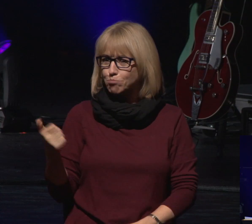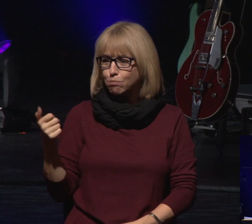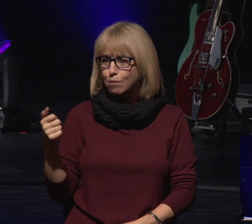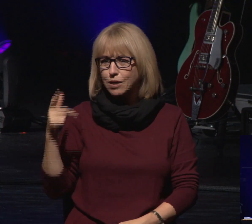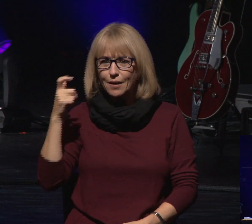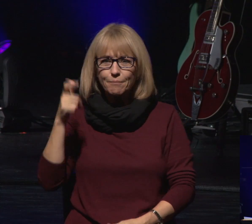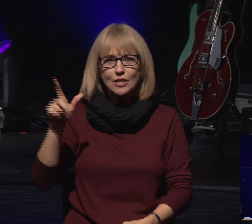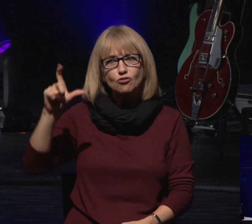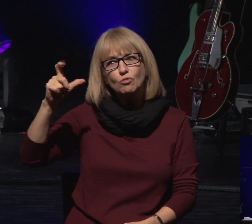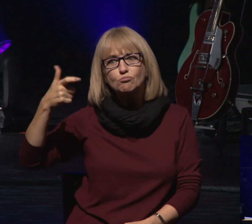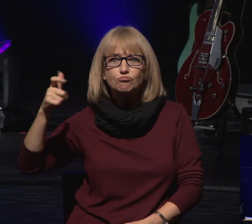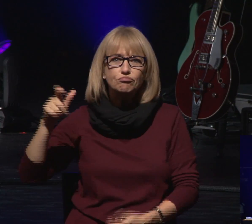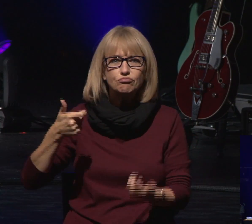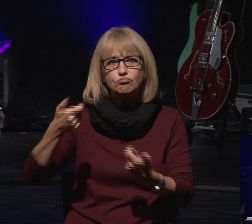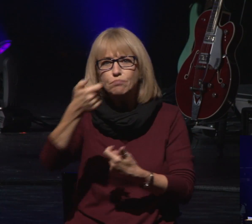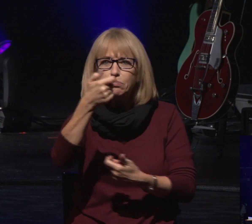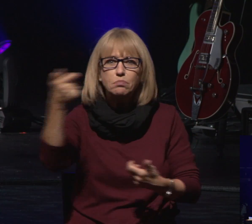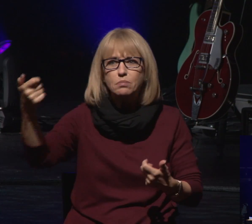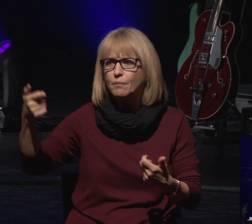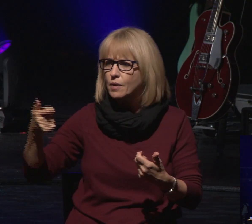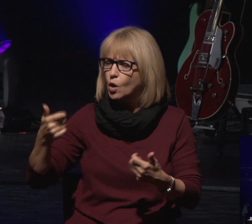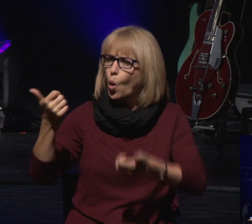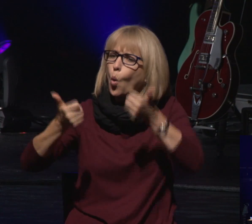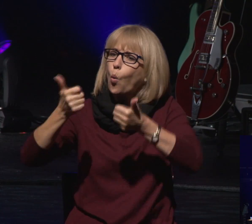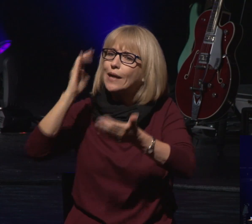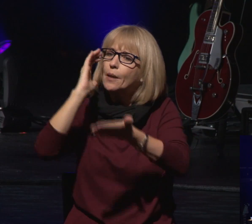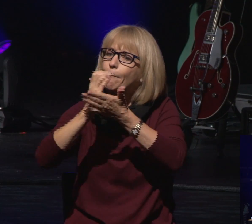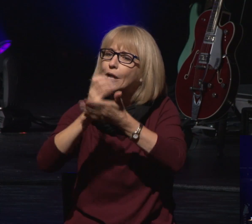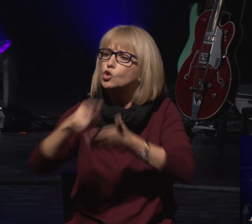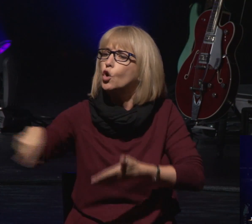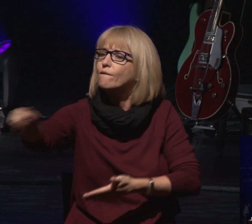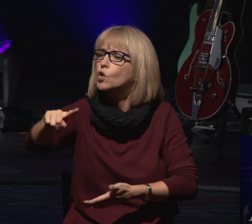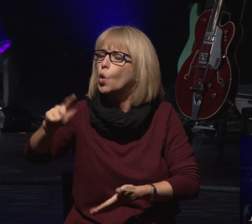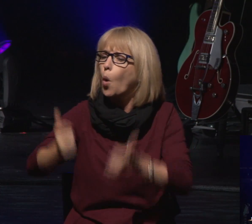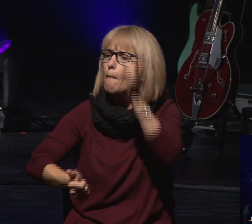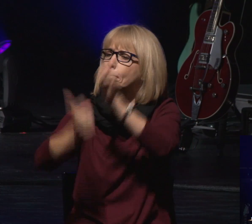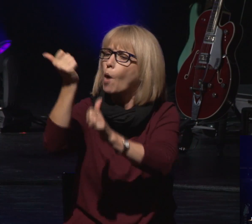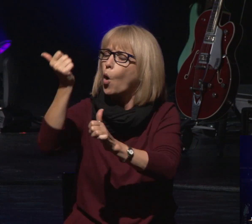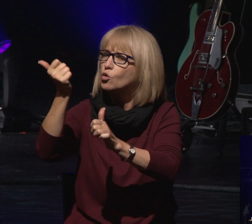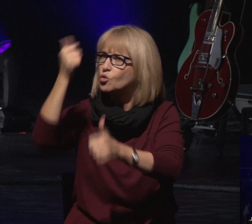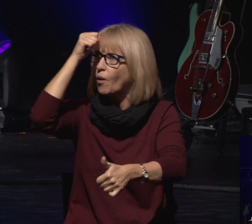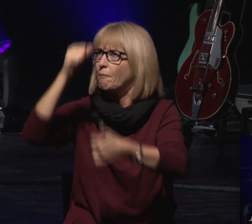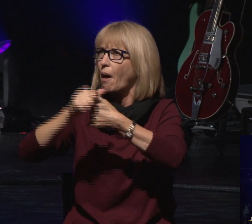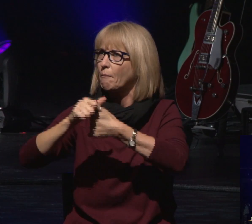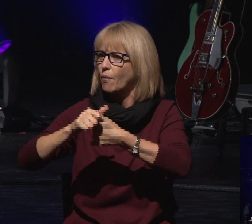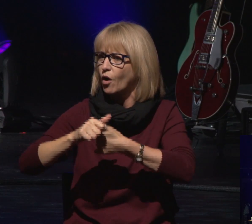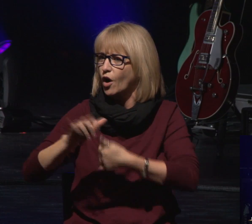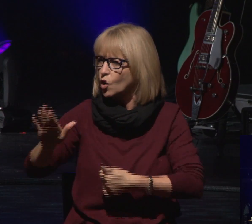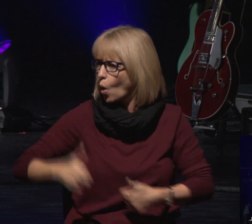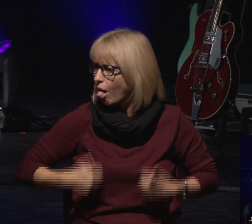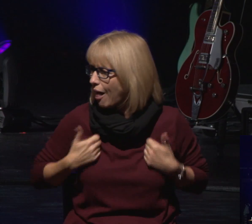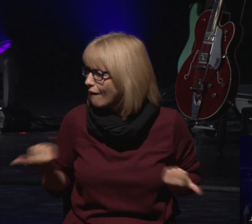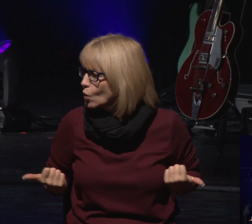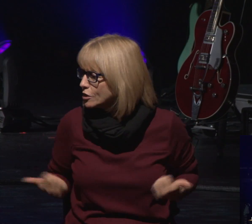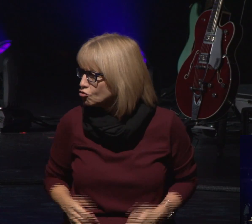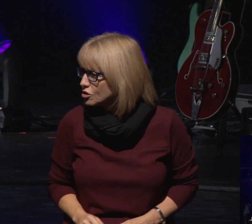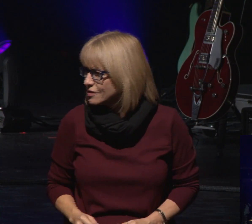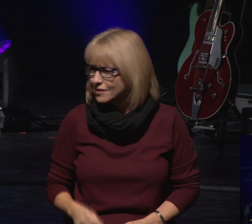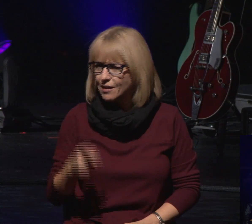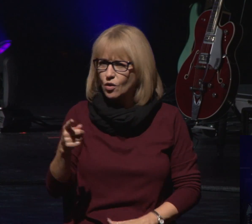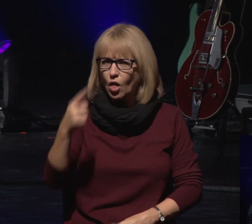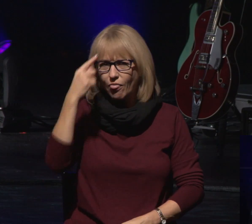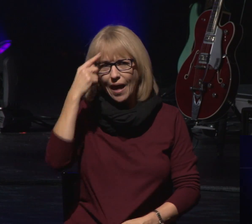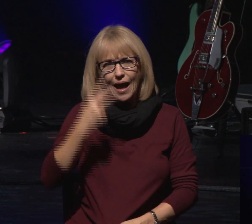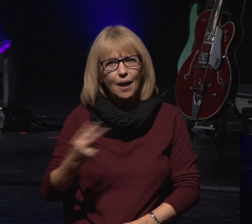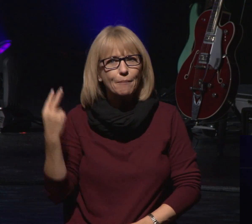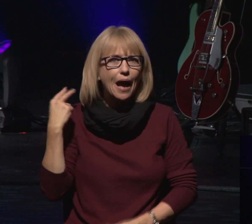what picture are people going to remember of you? And when they think about your life, what thing's going to come to mind? There may be a special memory that's